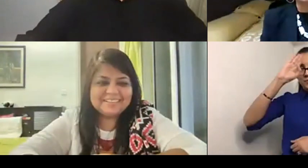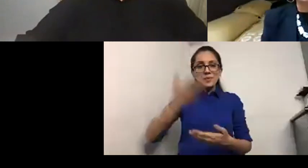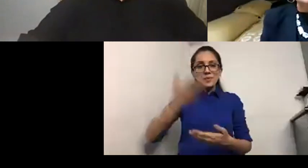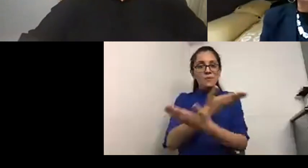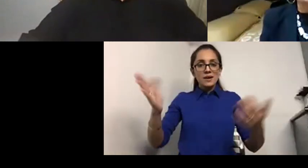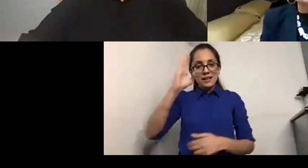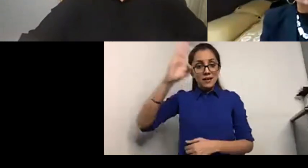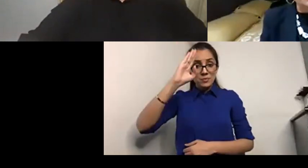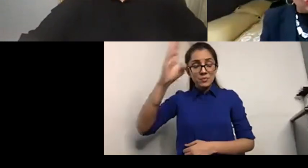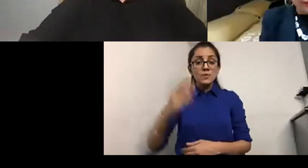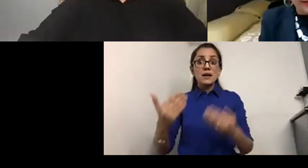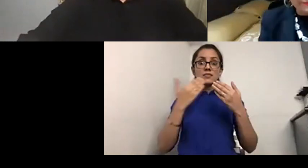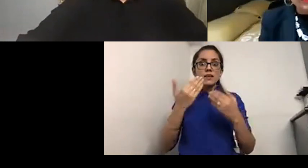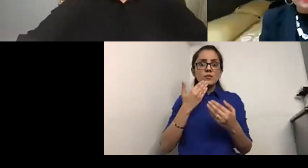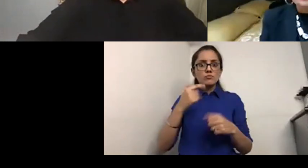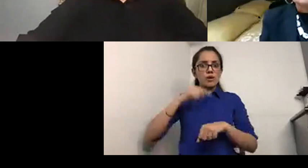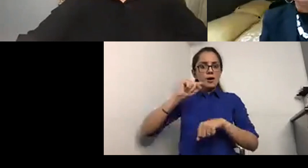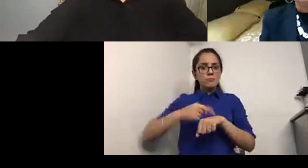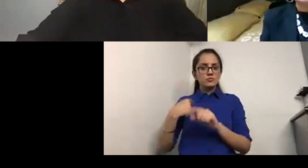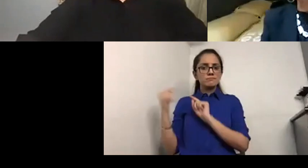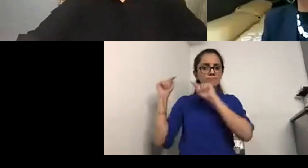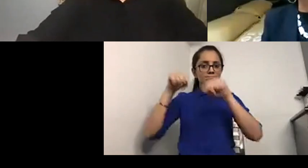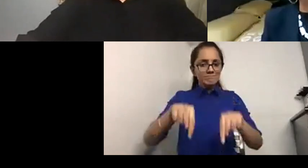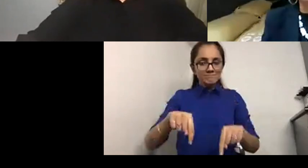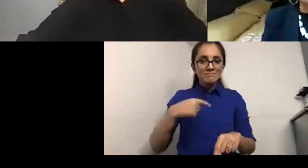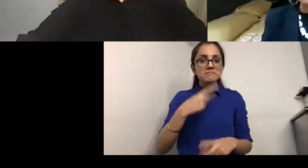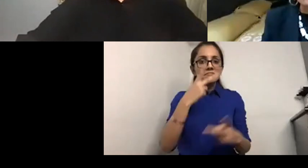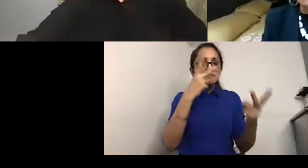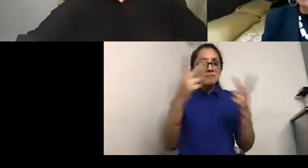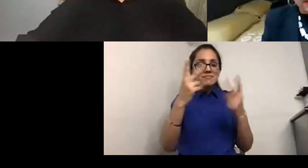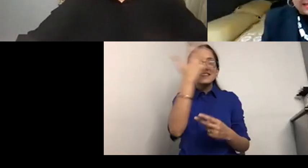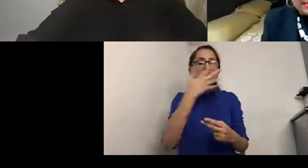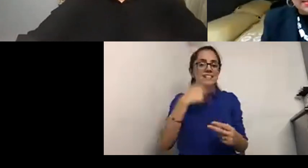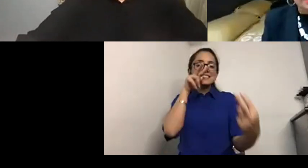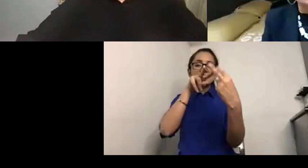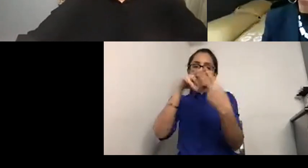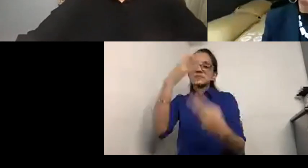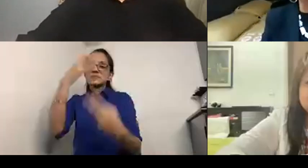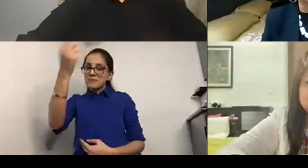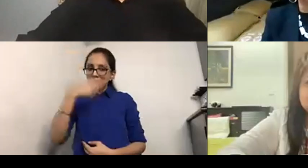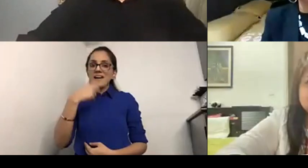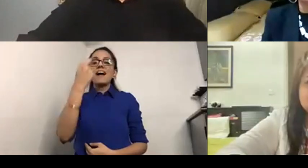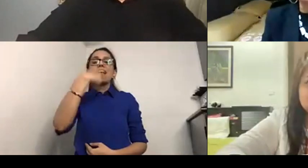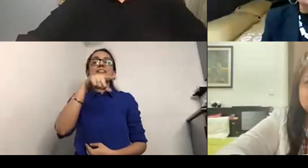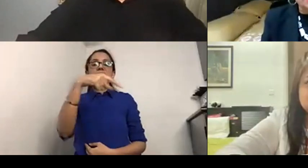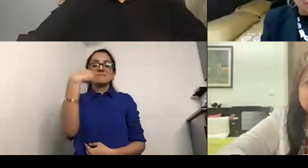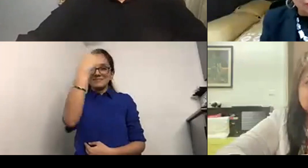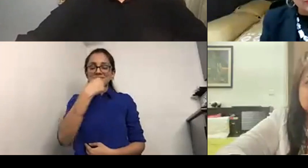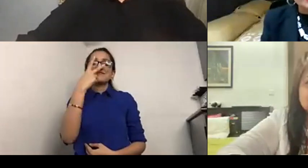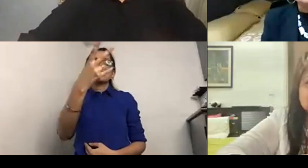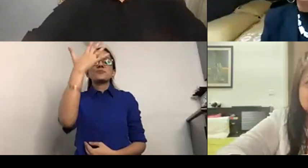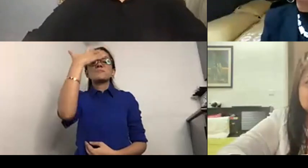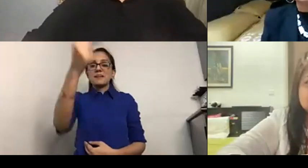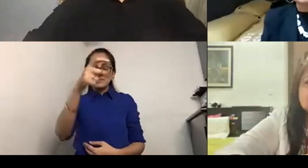and thanks for this opportunity. Nice to see some familiar faces. Dr. Alim, nice to see